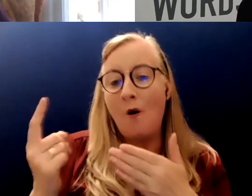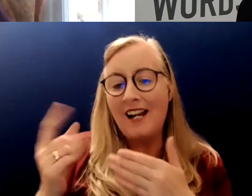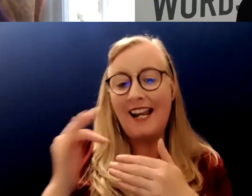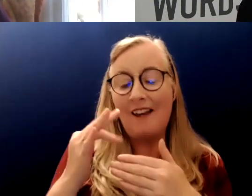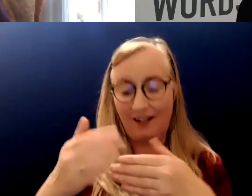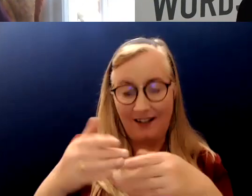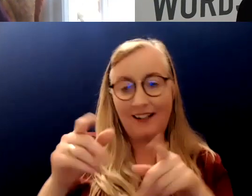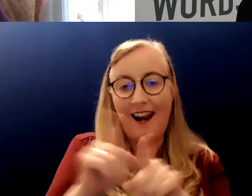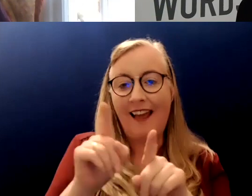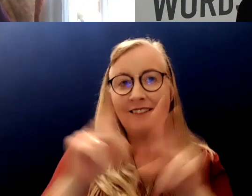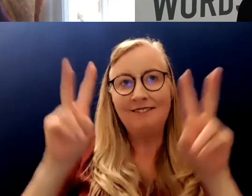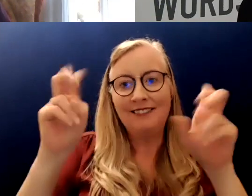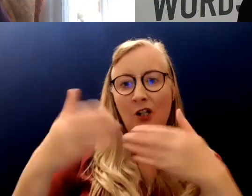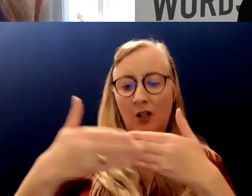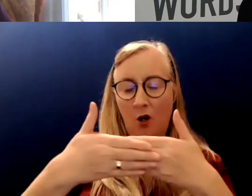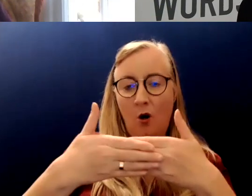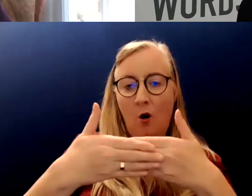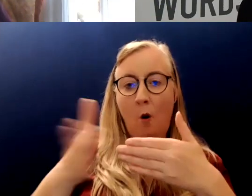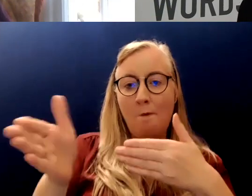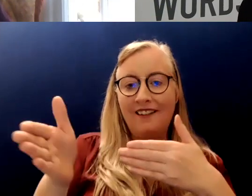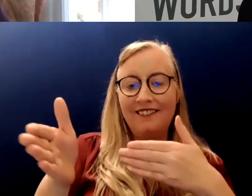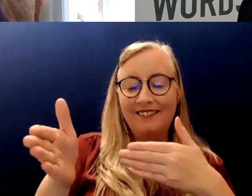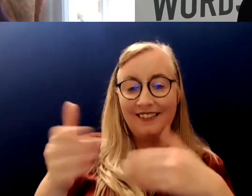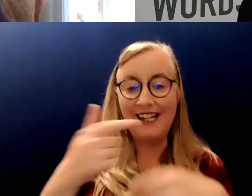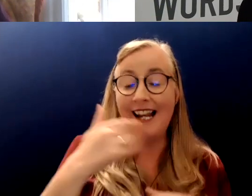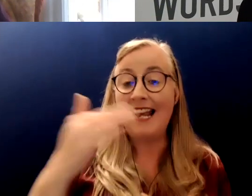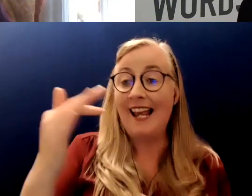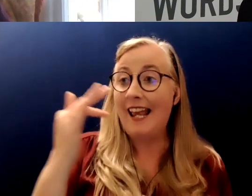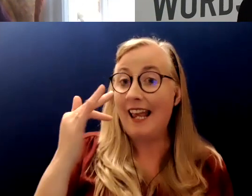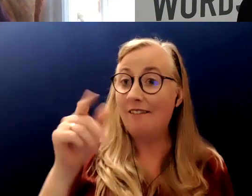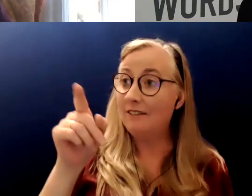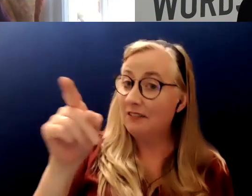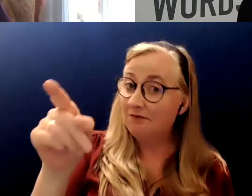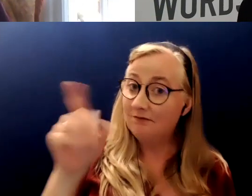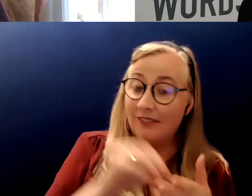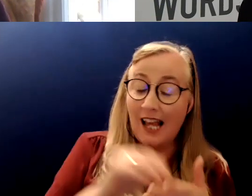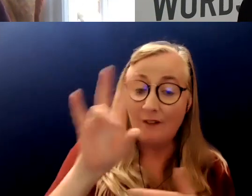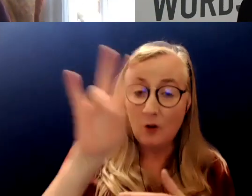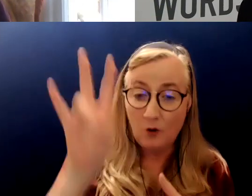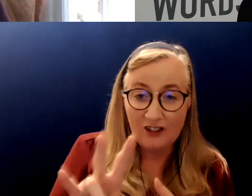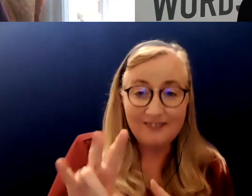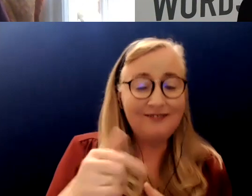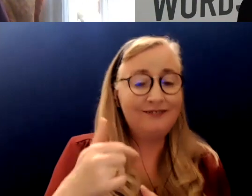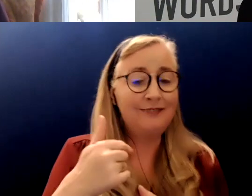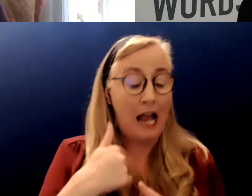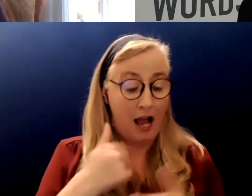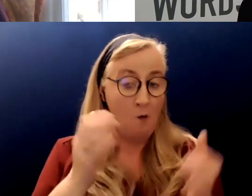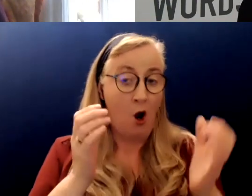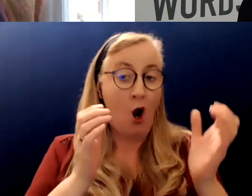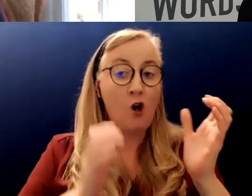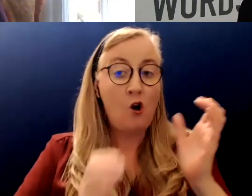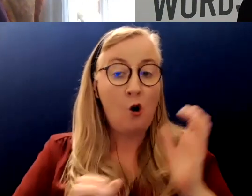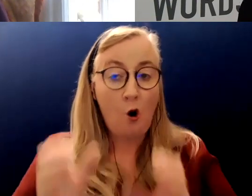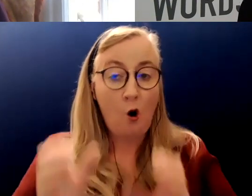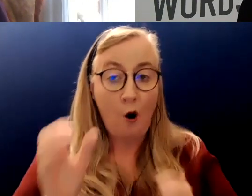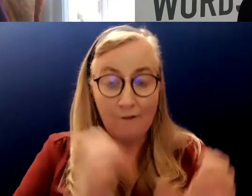opened. I don't, if somebody has questions, I would be so much more comfortable for them to ask